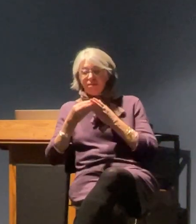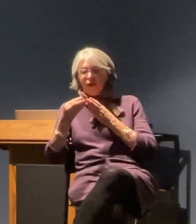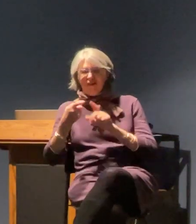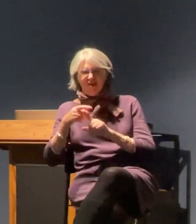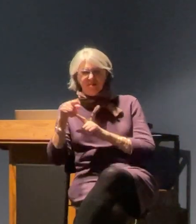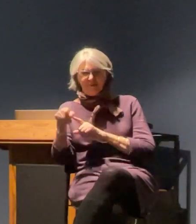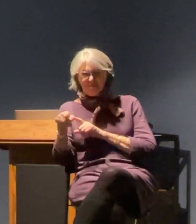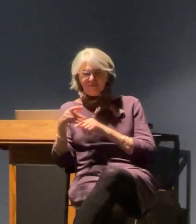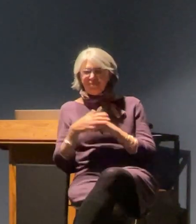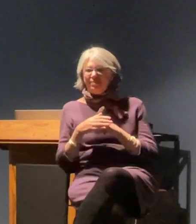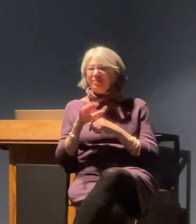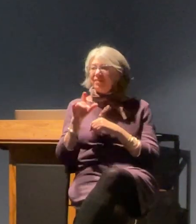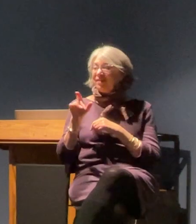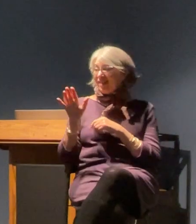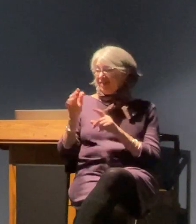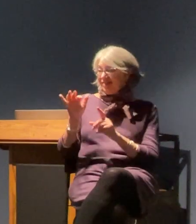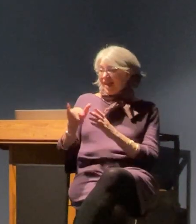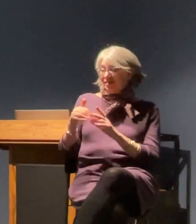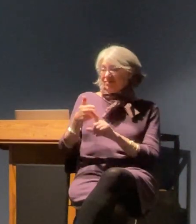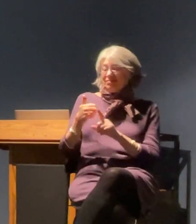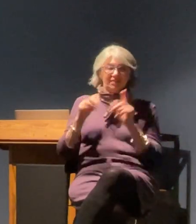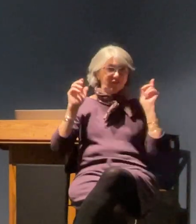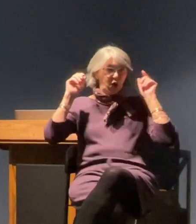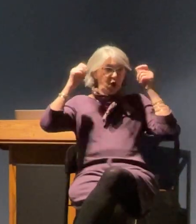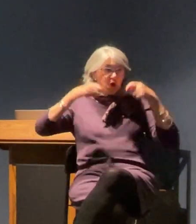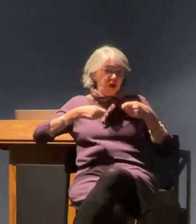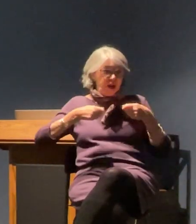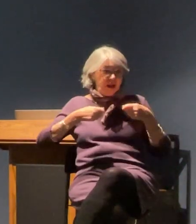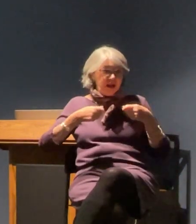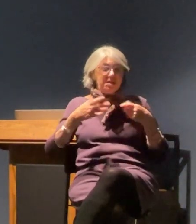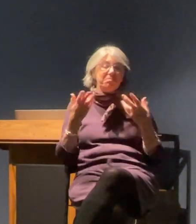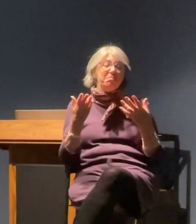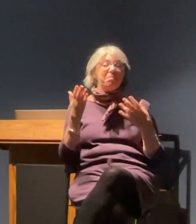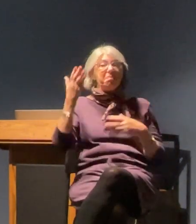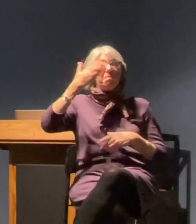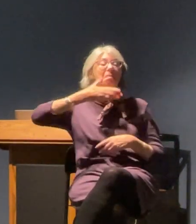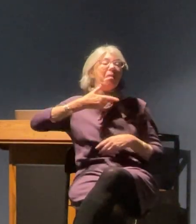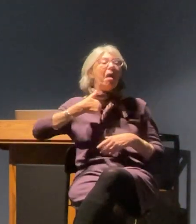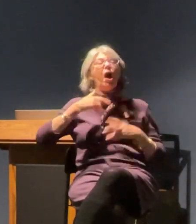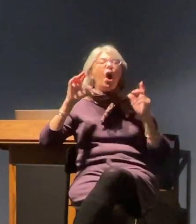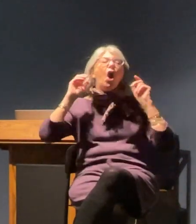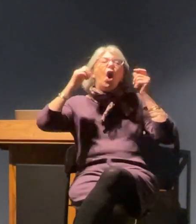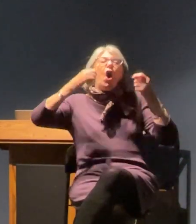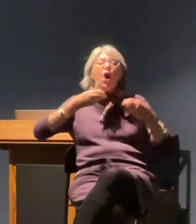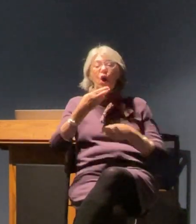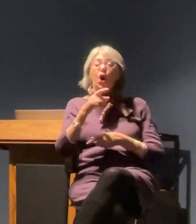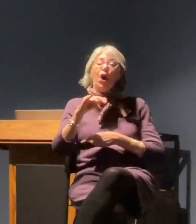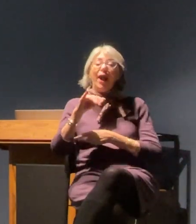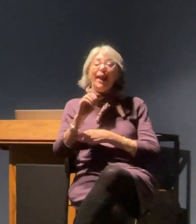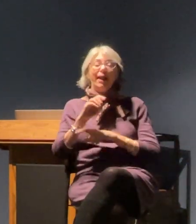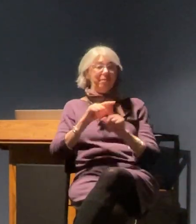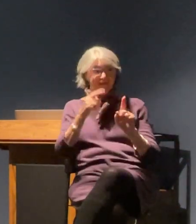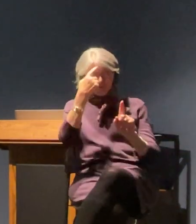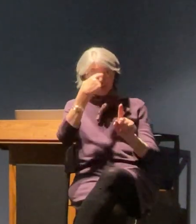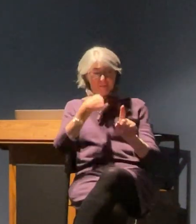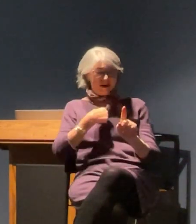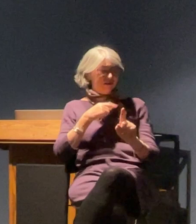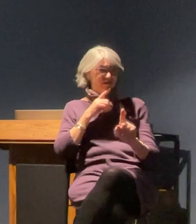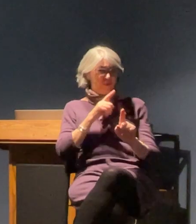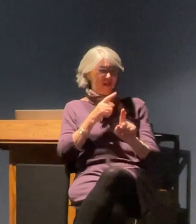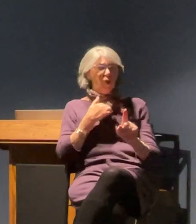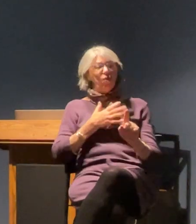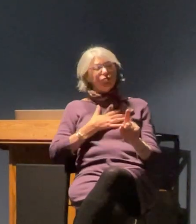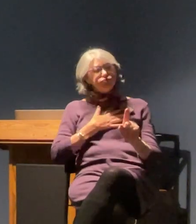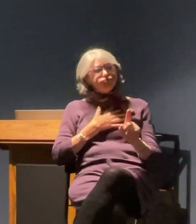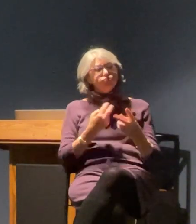of. And so this is itself as a hoodie, one may pass it as like, it's a hoodie, right? But for me, it was nostalgic.